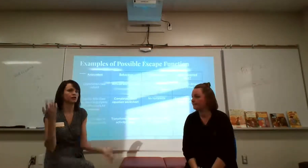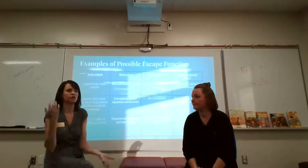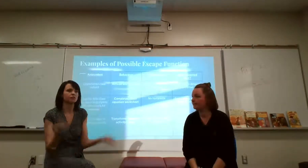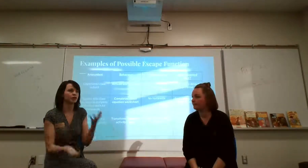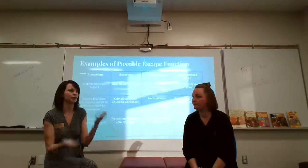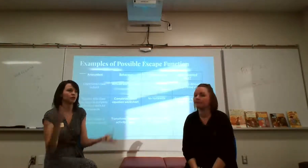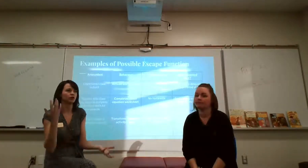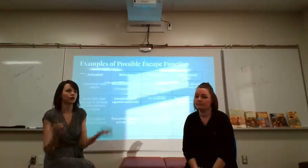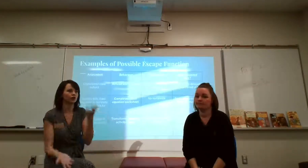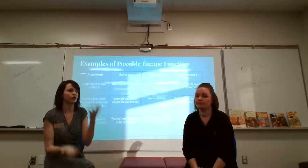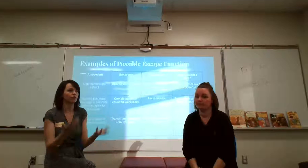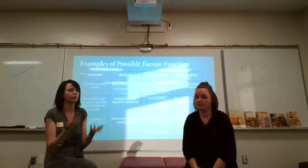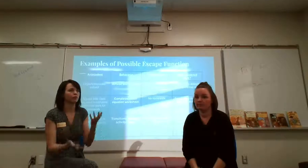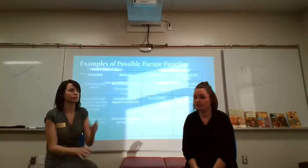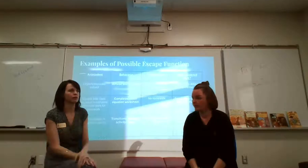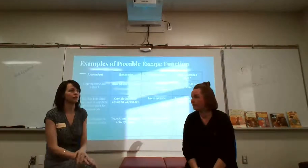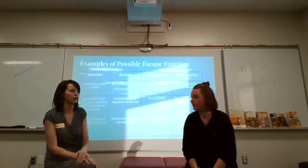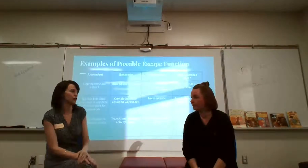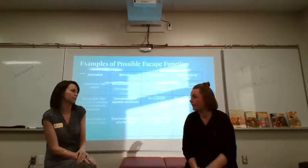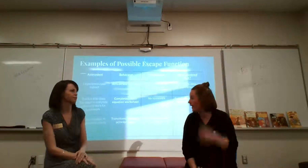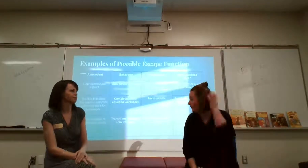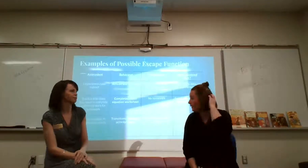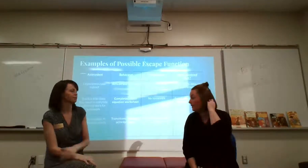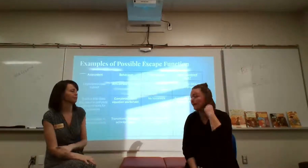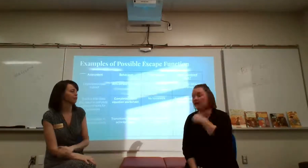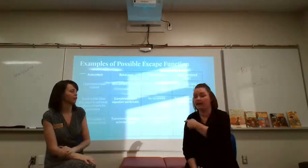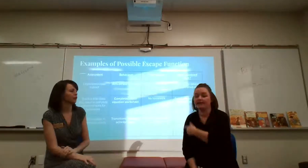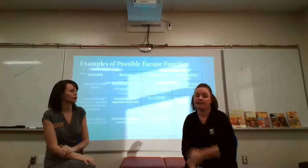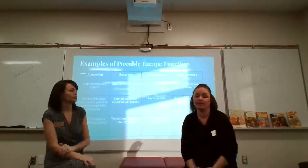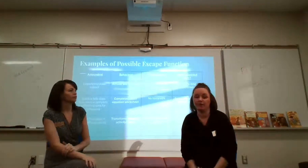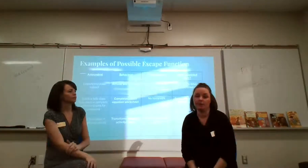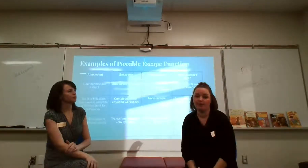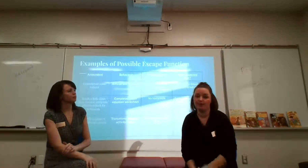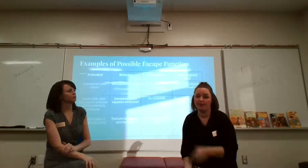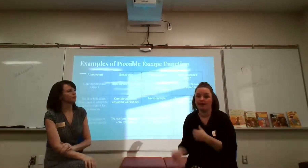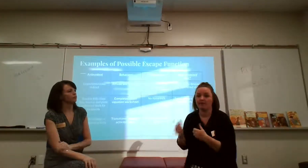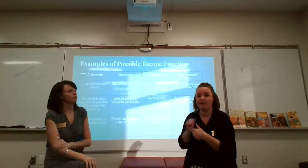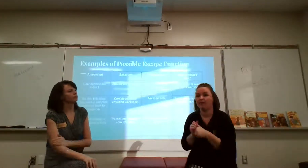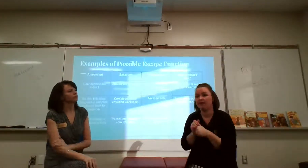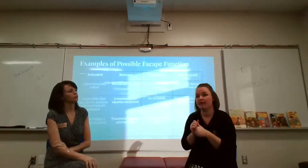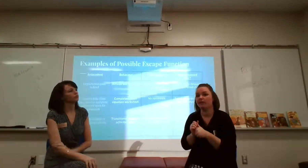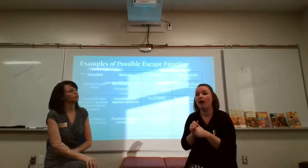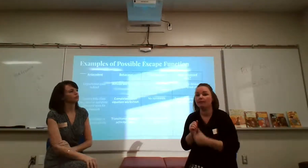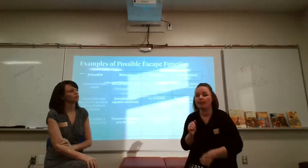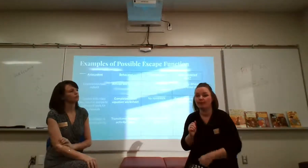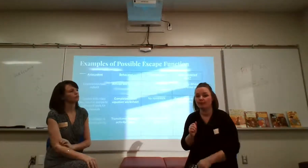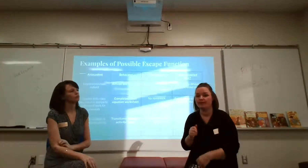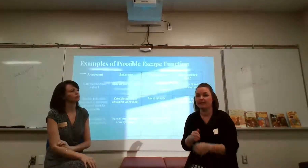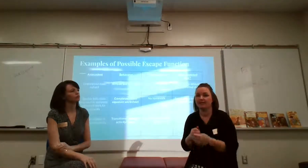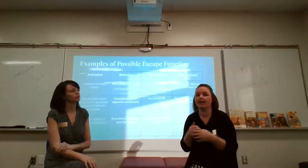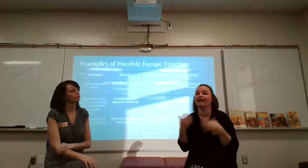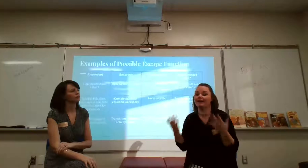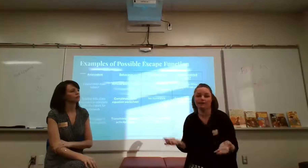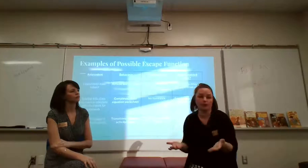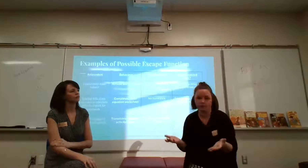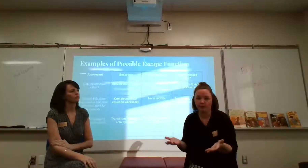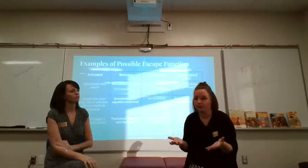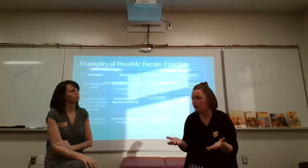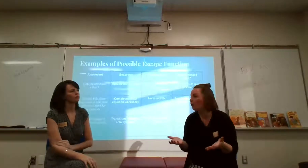challenging behavior or learning of a replacement behavior. Yeah, and that might be a great example of a replacement behavior. If the problem behavior was something like never completing their